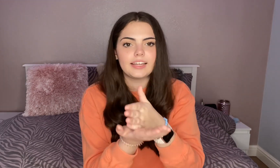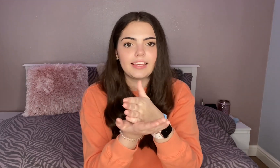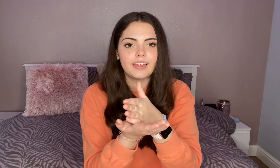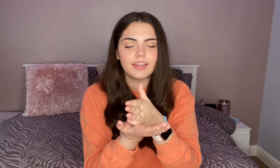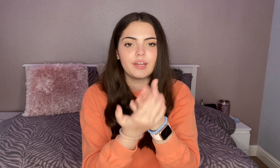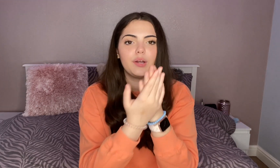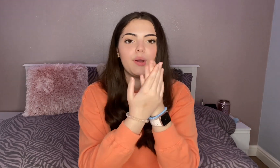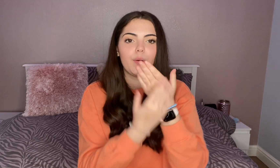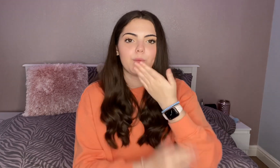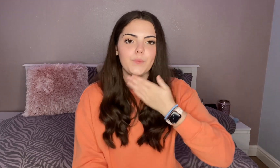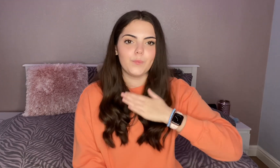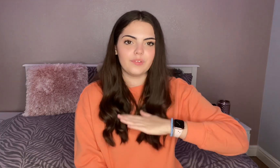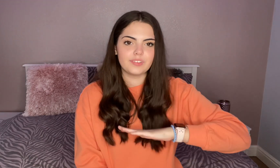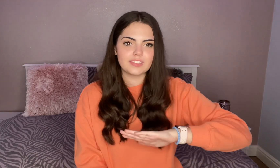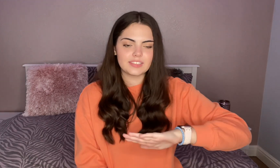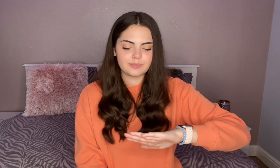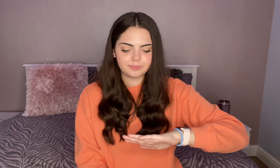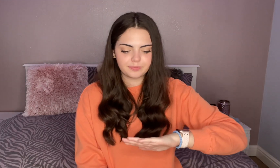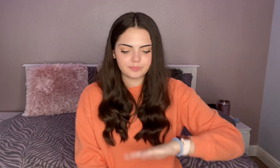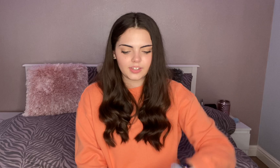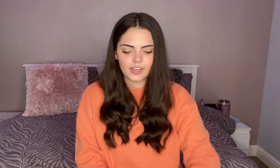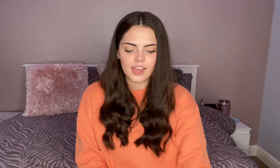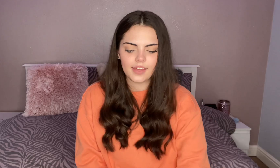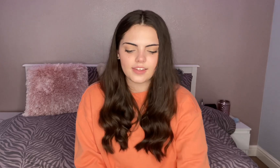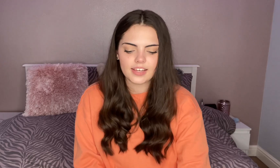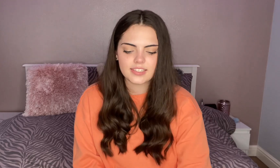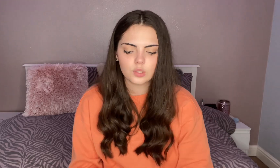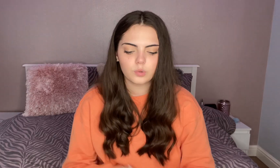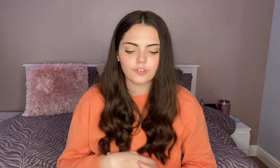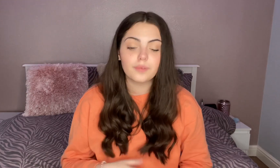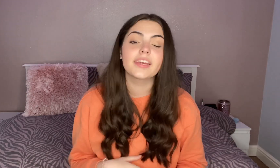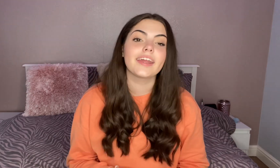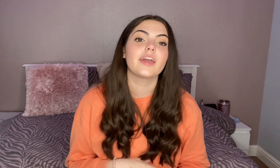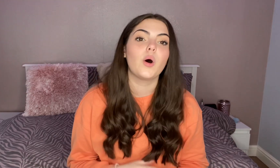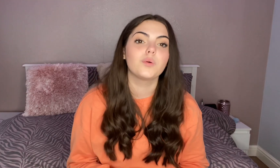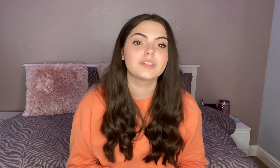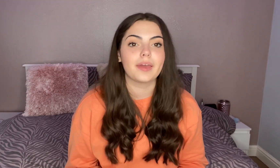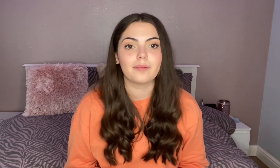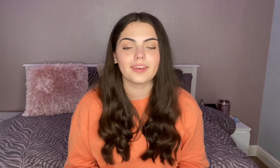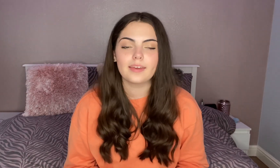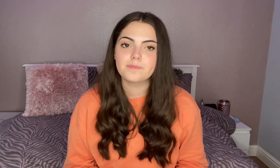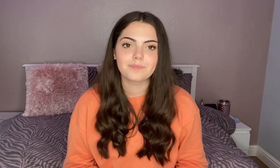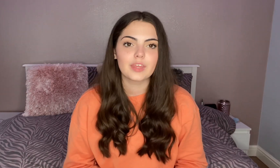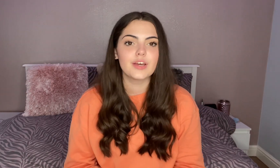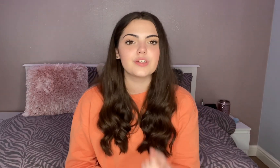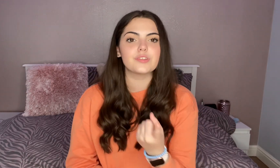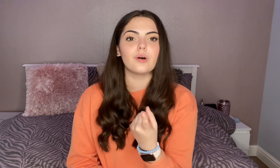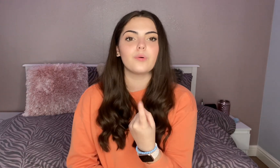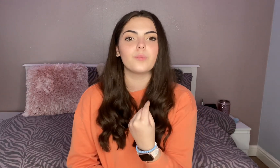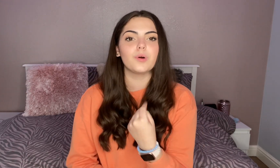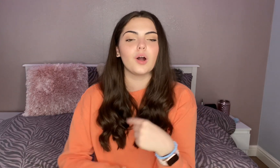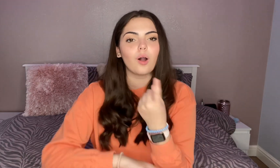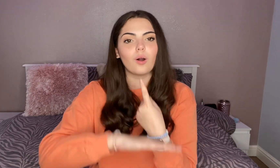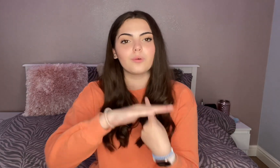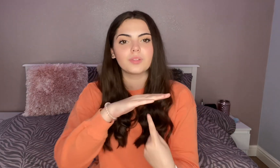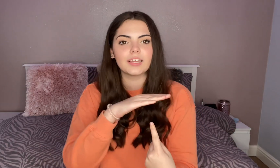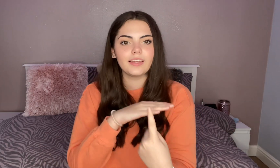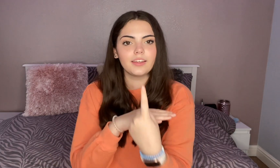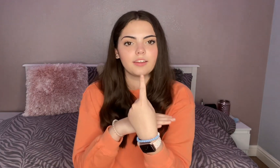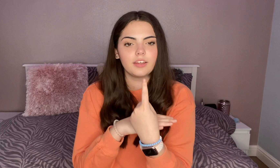really wants. And then it's, we're only getting older, baby. So we're only,